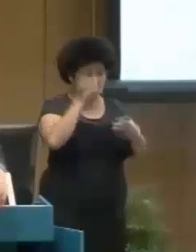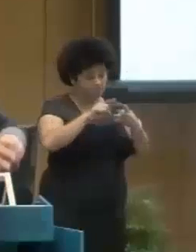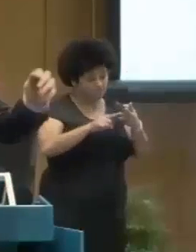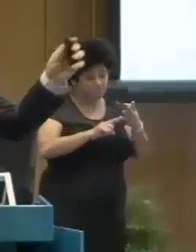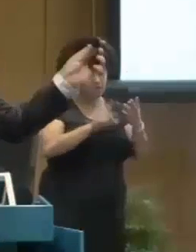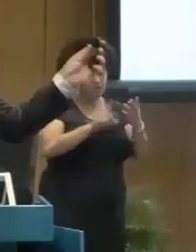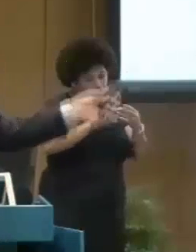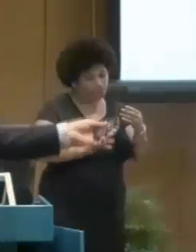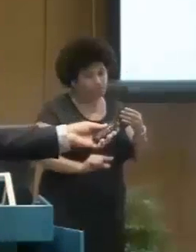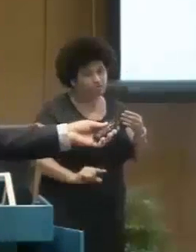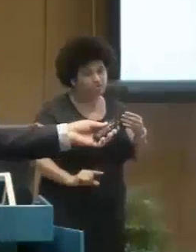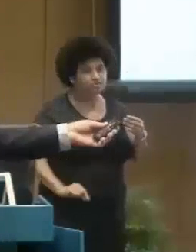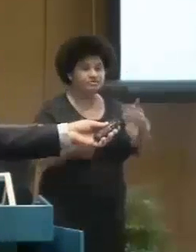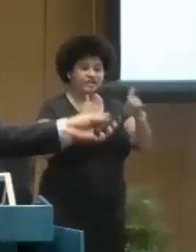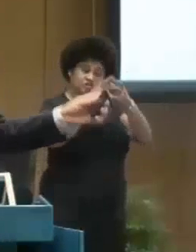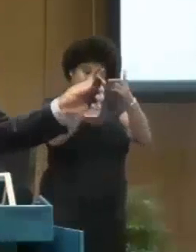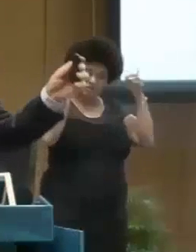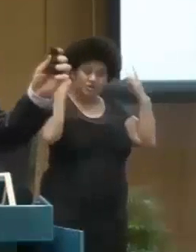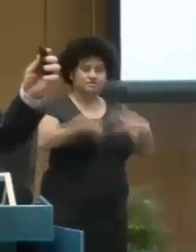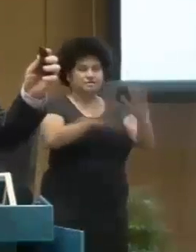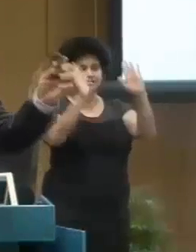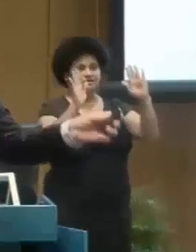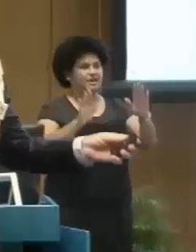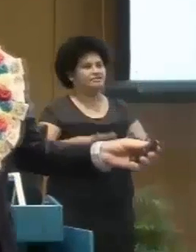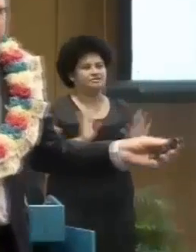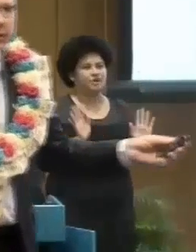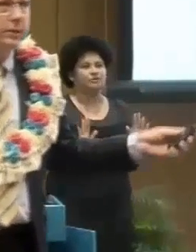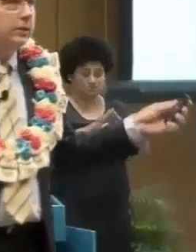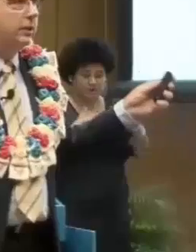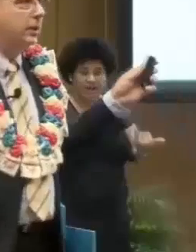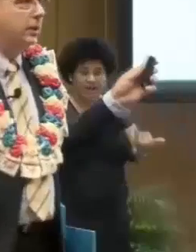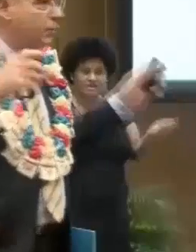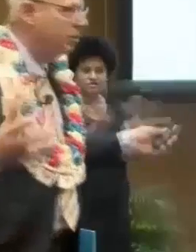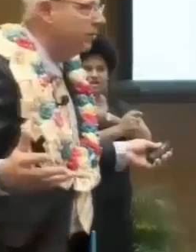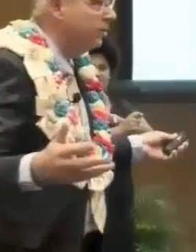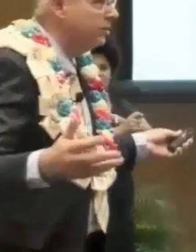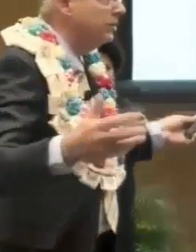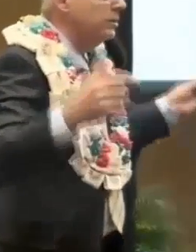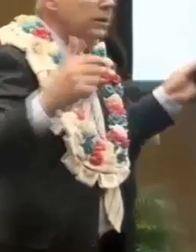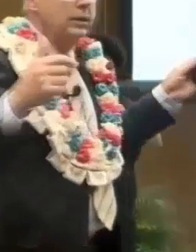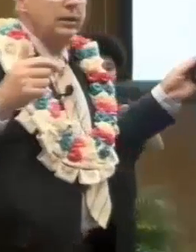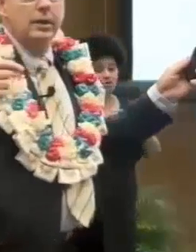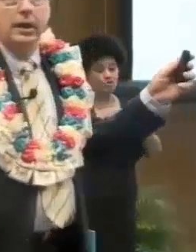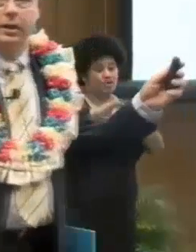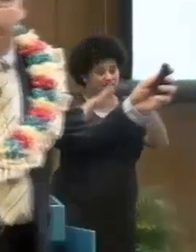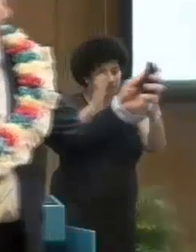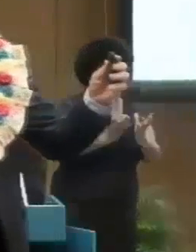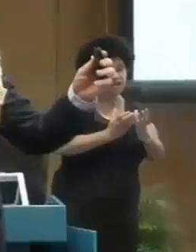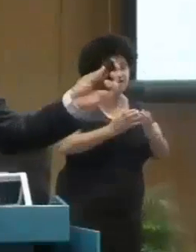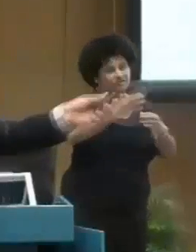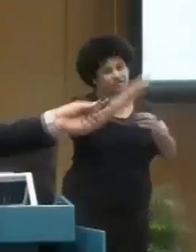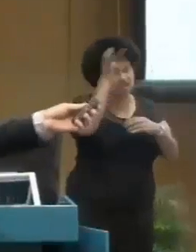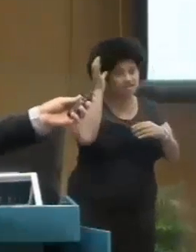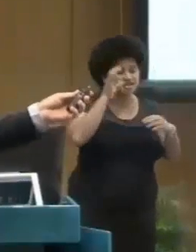space, you're now opened up to the world. You're opened up to the world of lawyers, a world of nurses, and a world